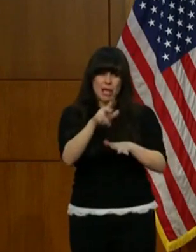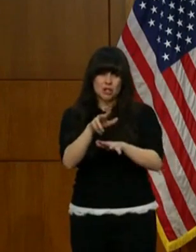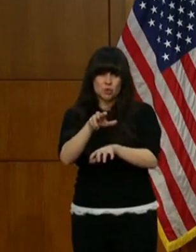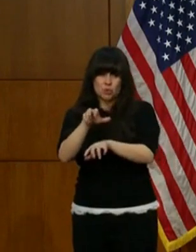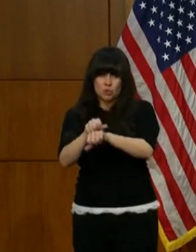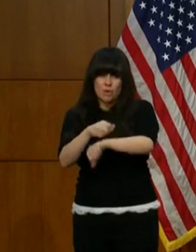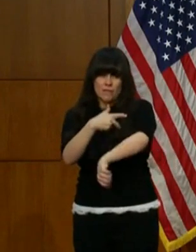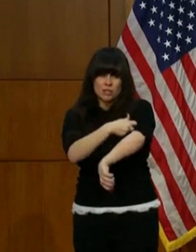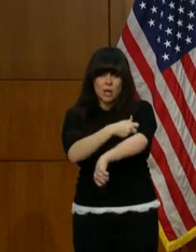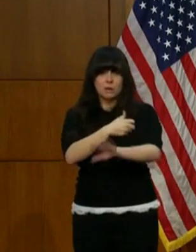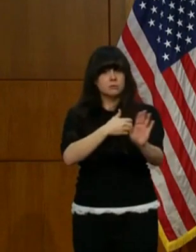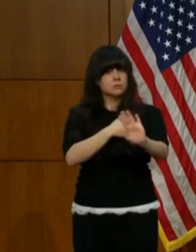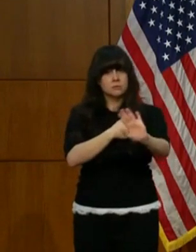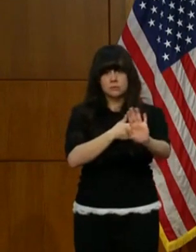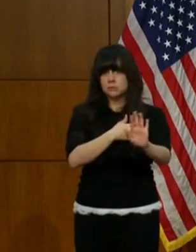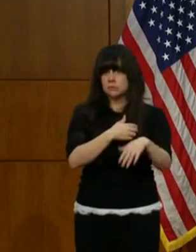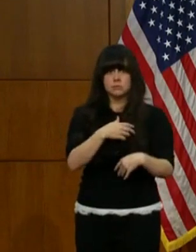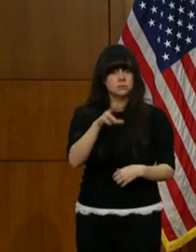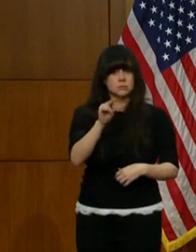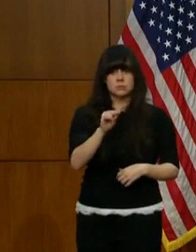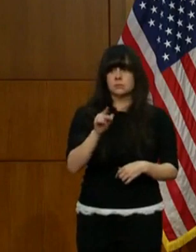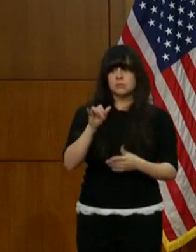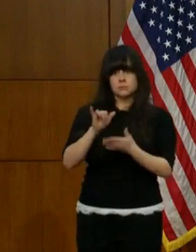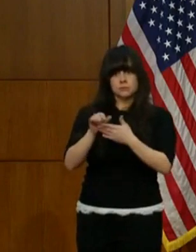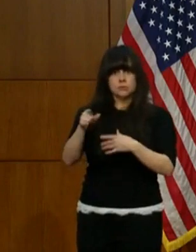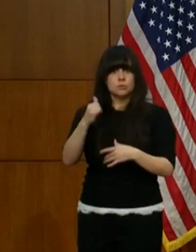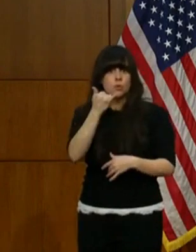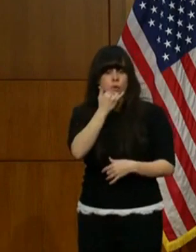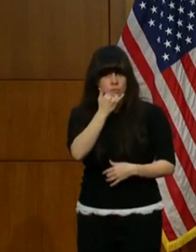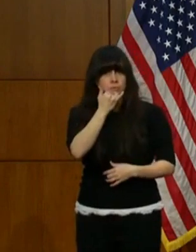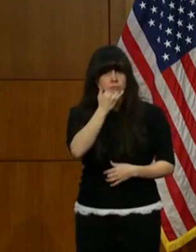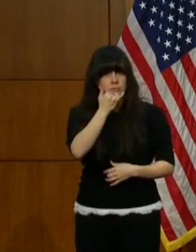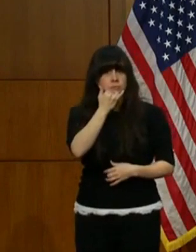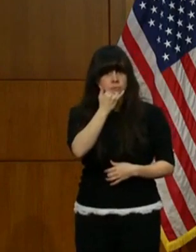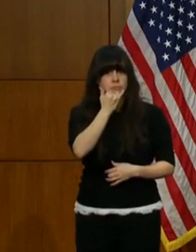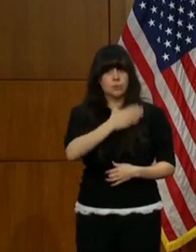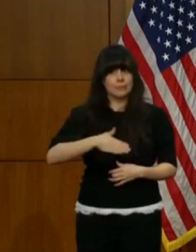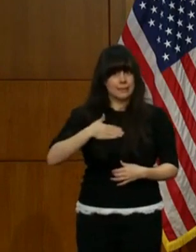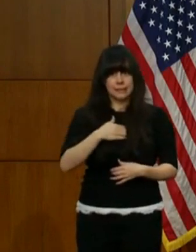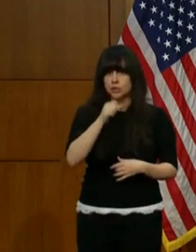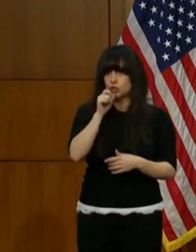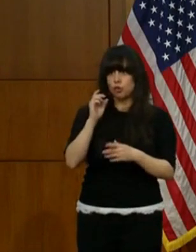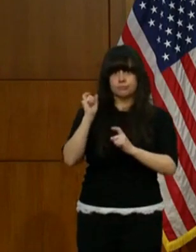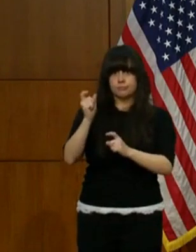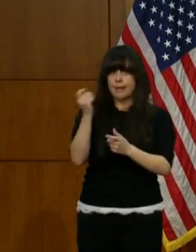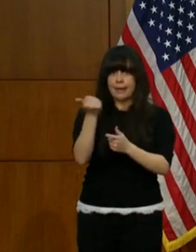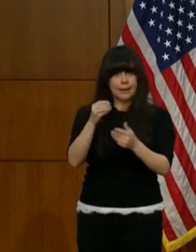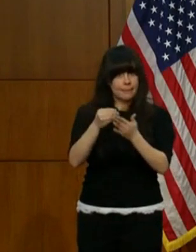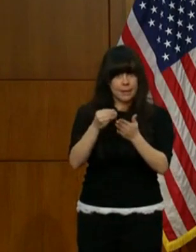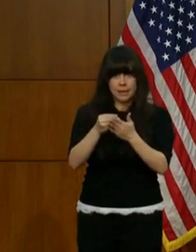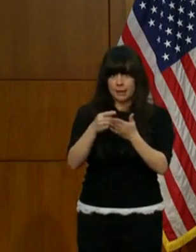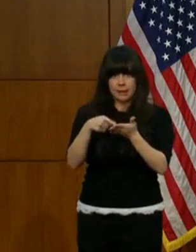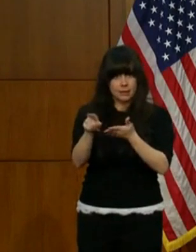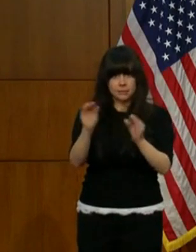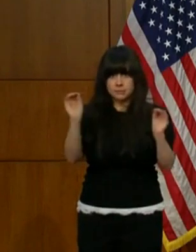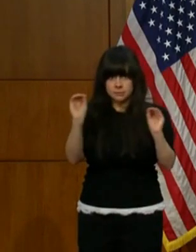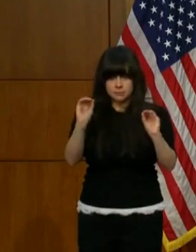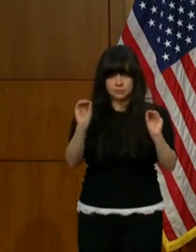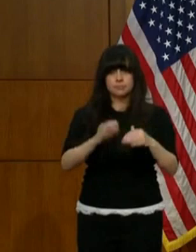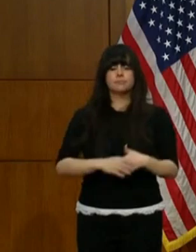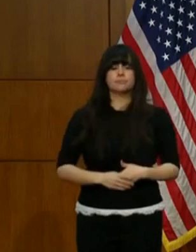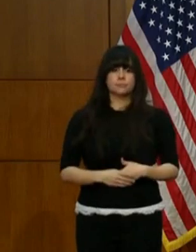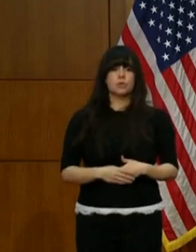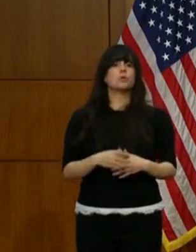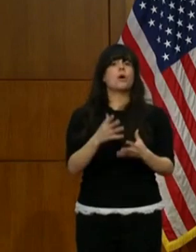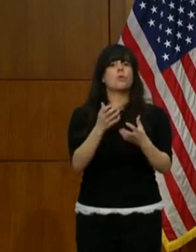shot. Now, to ensure that the majority of people listening get the essential information on how to access this system,